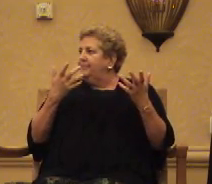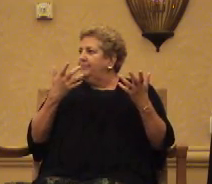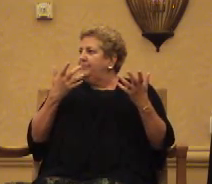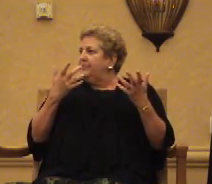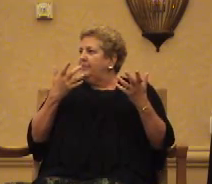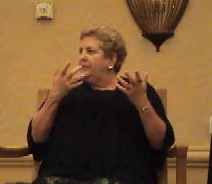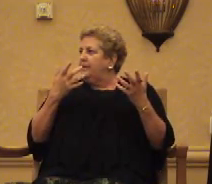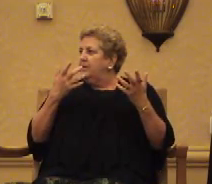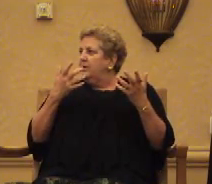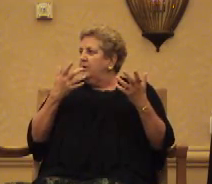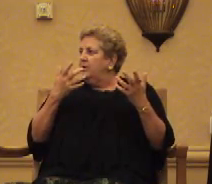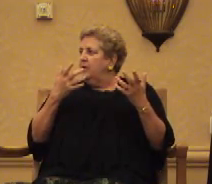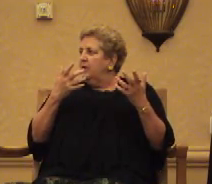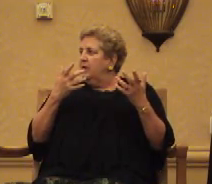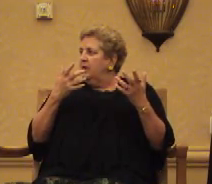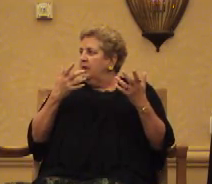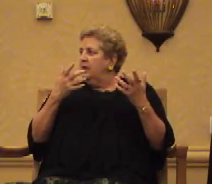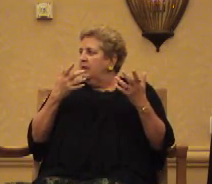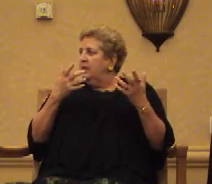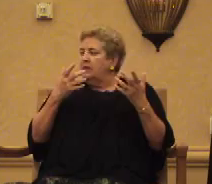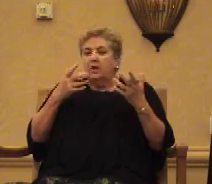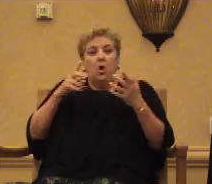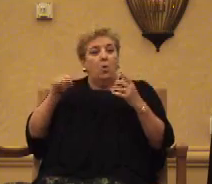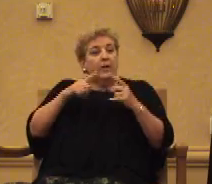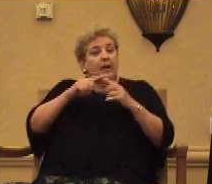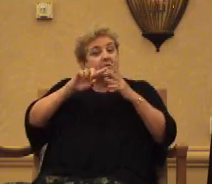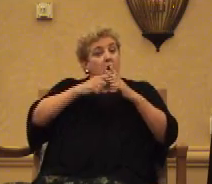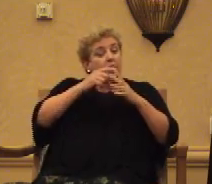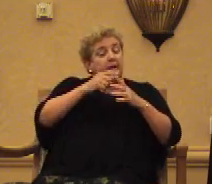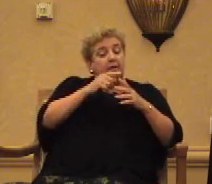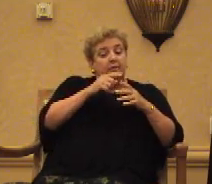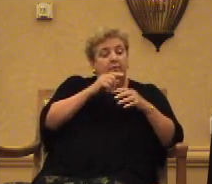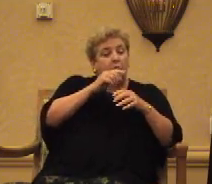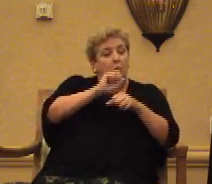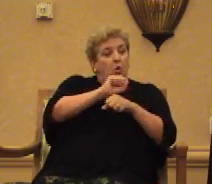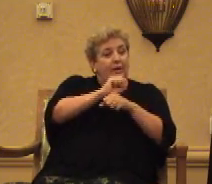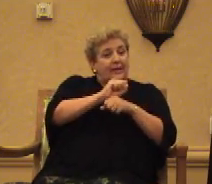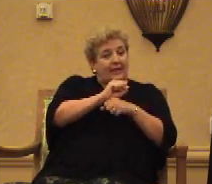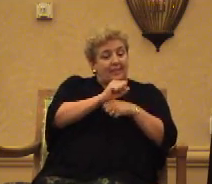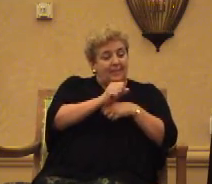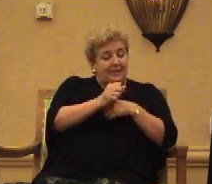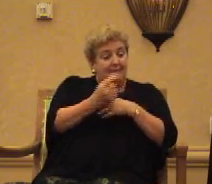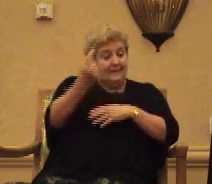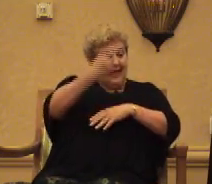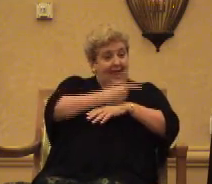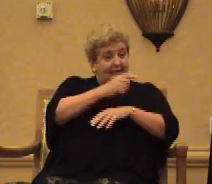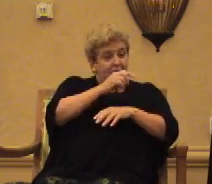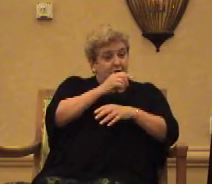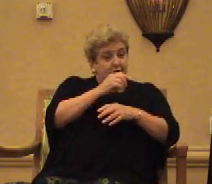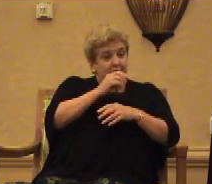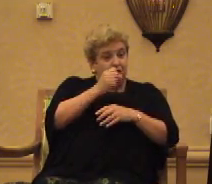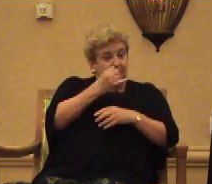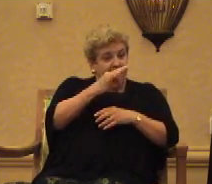the day shift, when I got rotated back to the day shift, I would drink in there until 5 a.m. and then be at work at 7. I